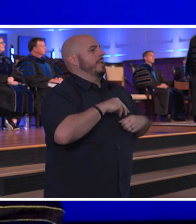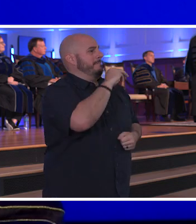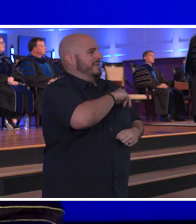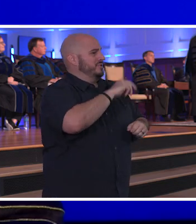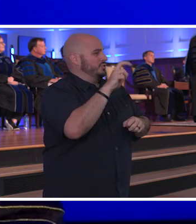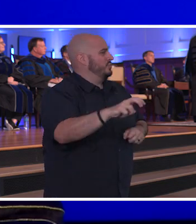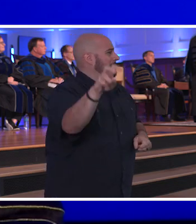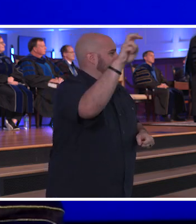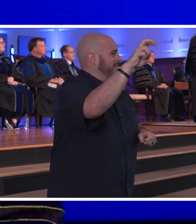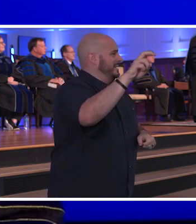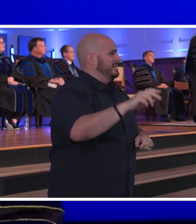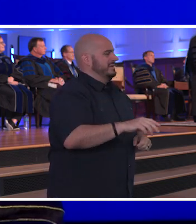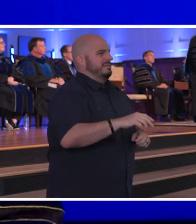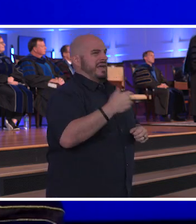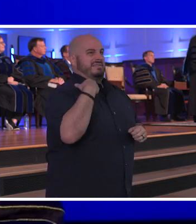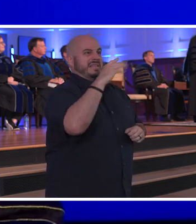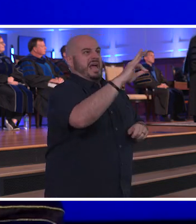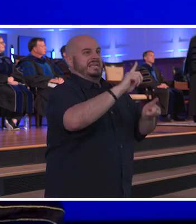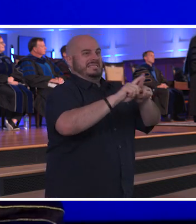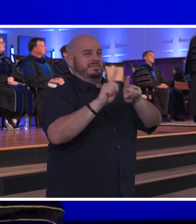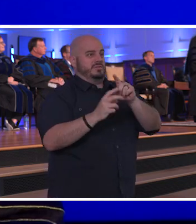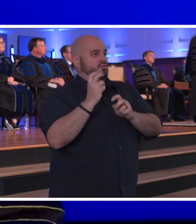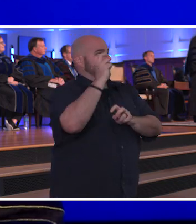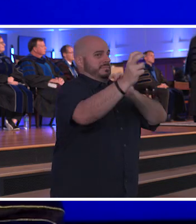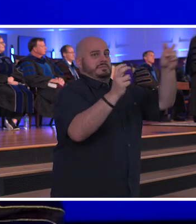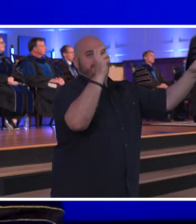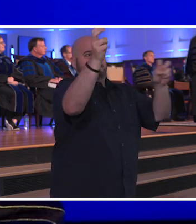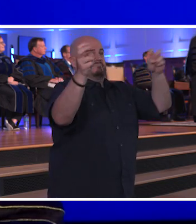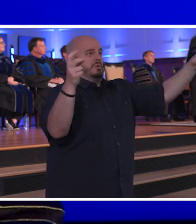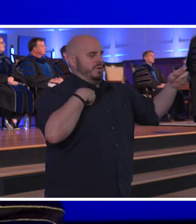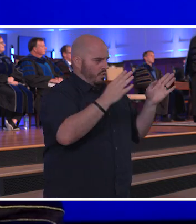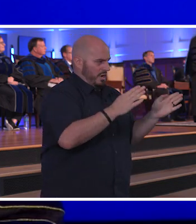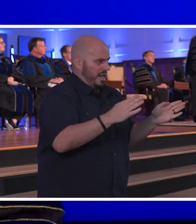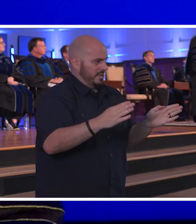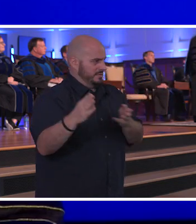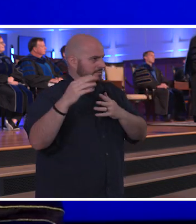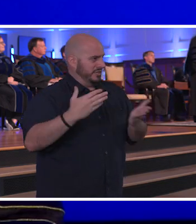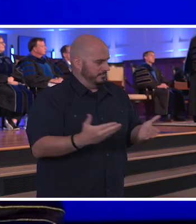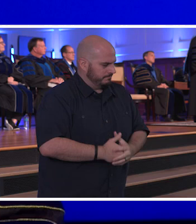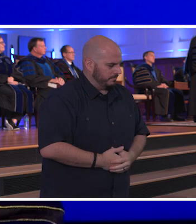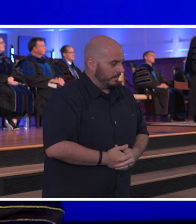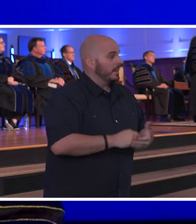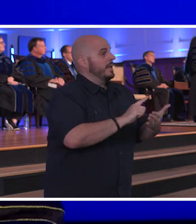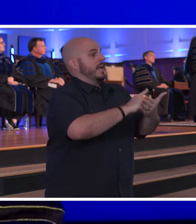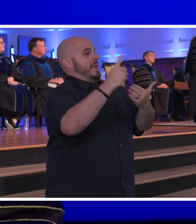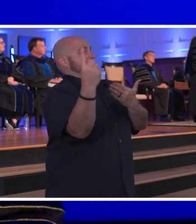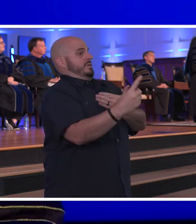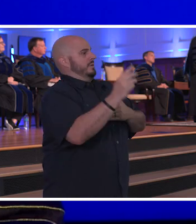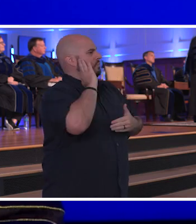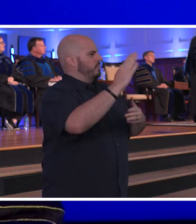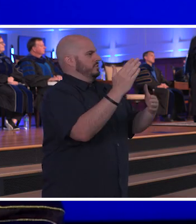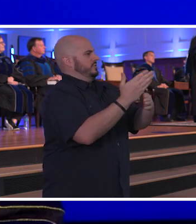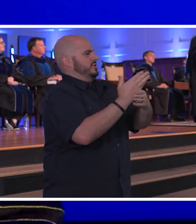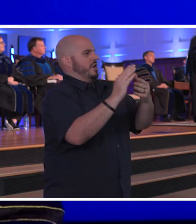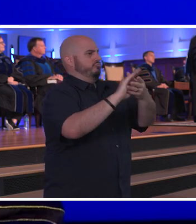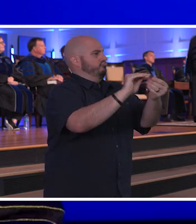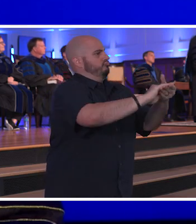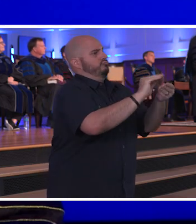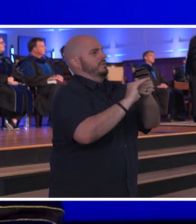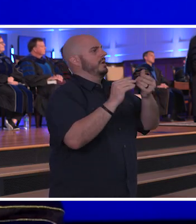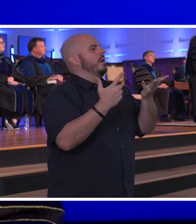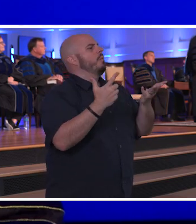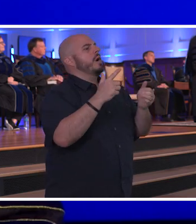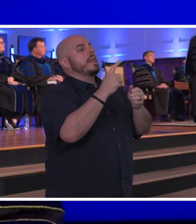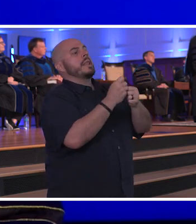different trips that we put together here at Southeastern. Next week, we will share what our trips are for this coming year